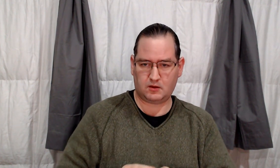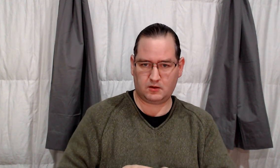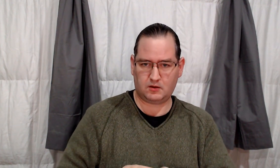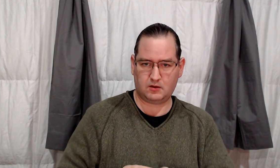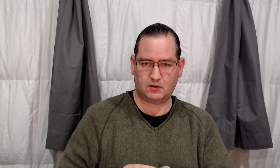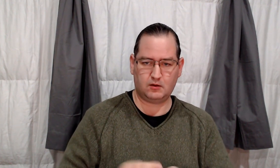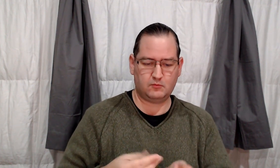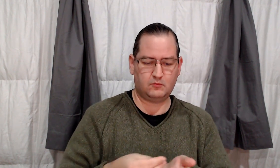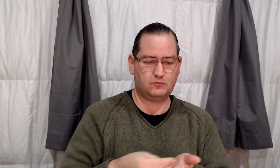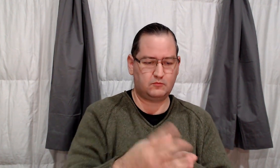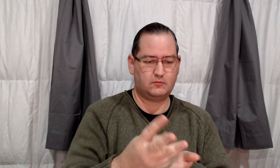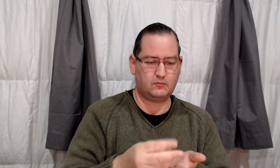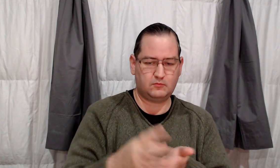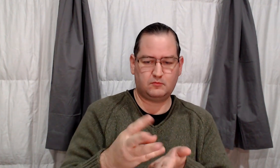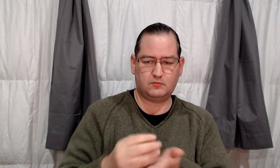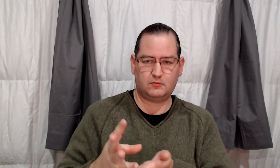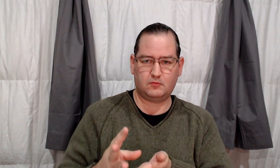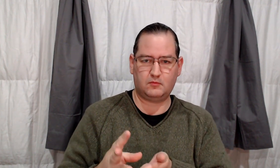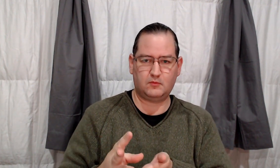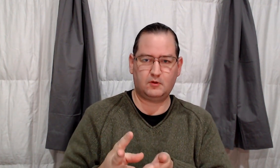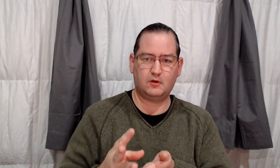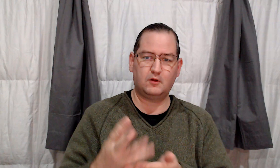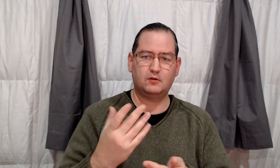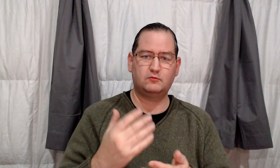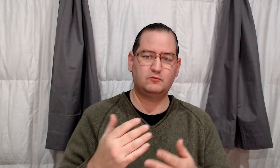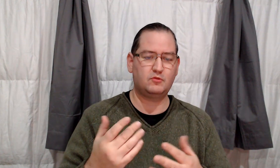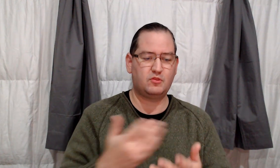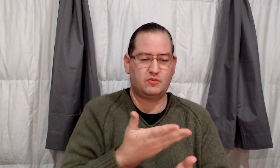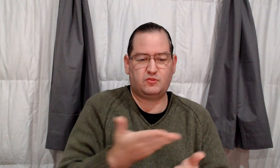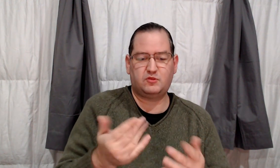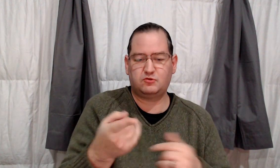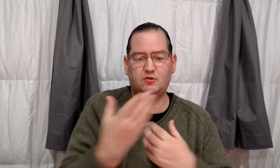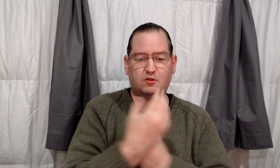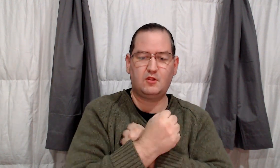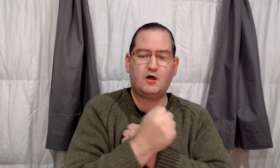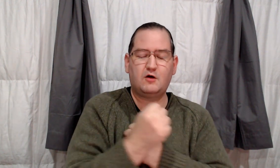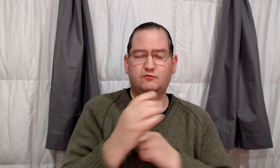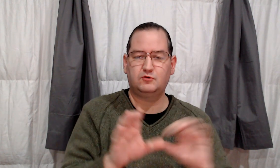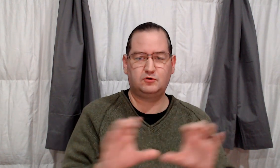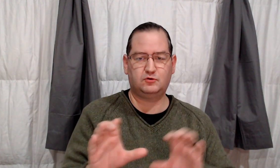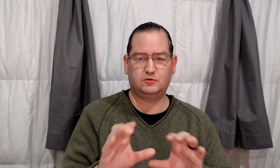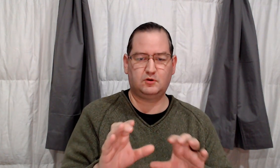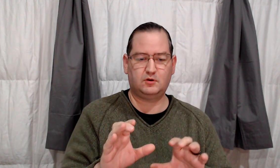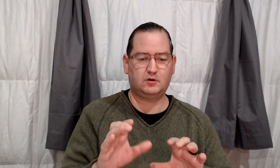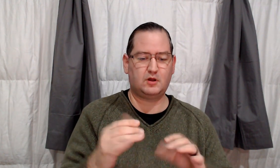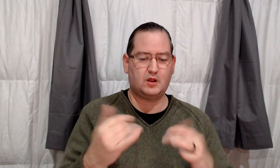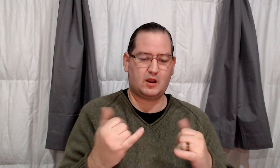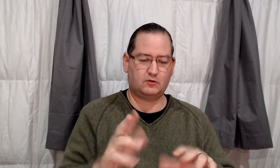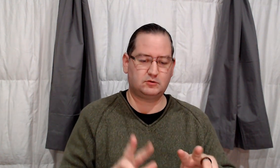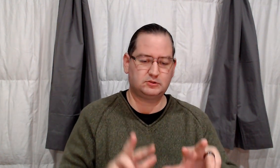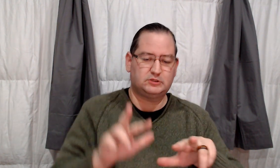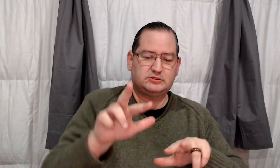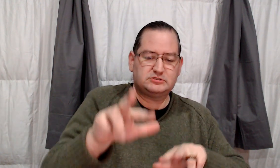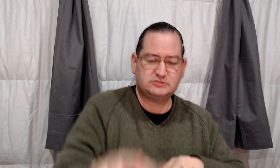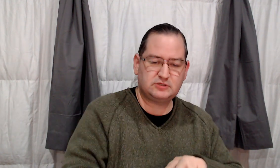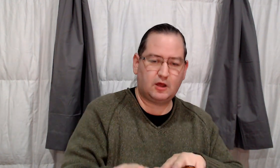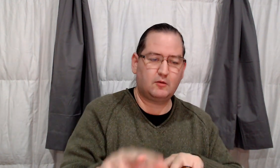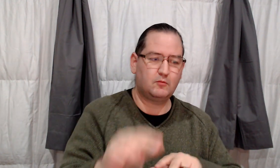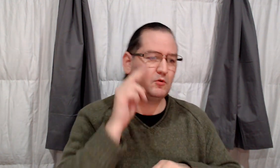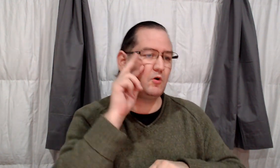Step into that body, feel what it feels like to have your energy back, that feeling of achievement, feeling of pride as